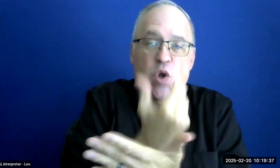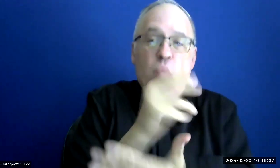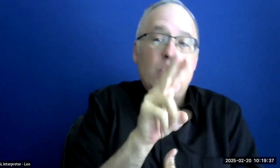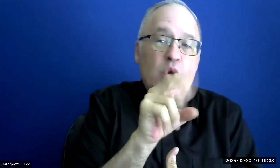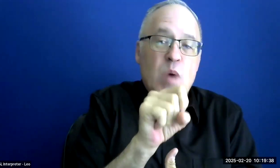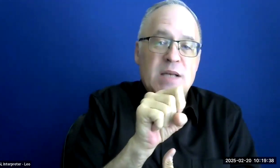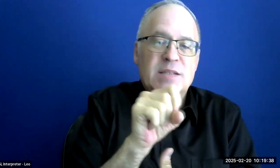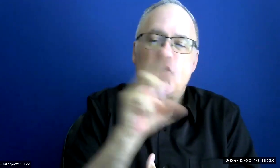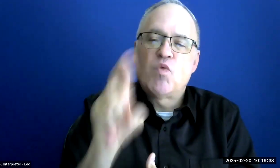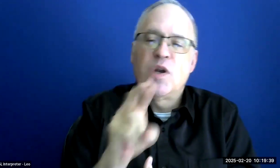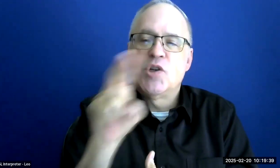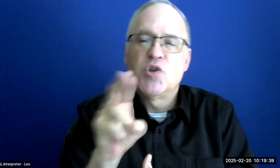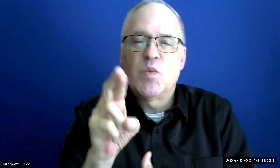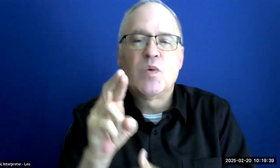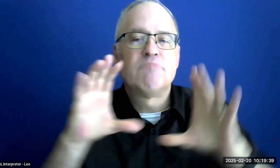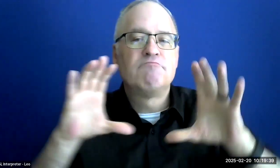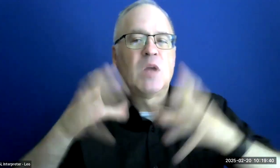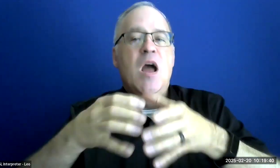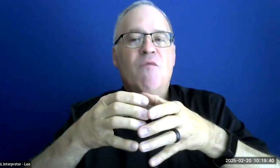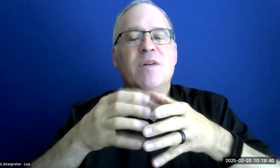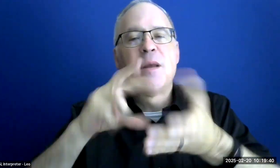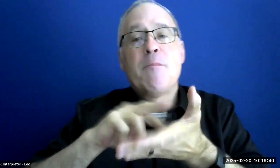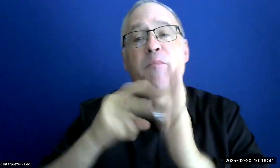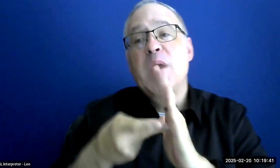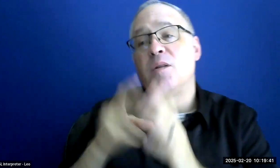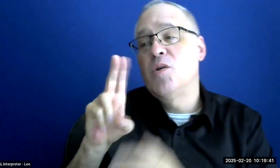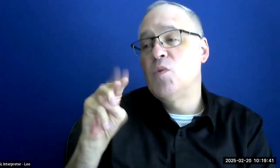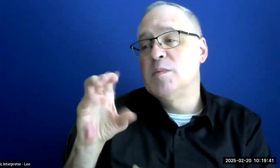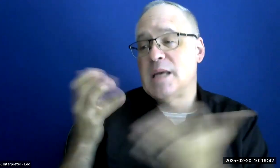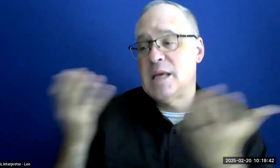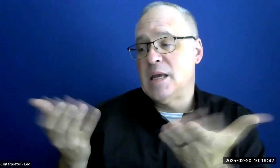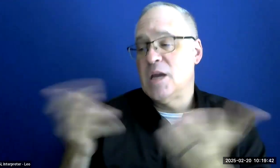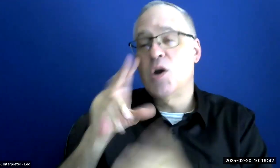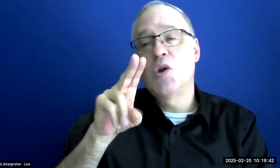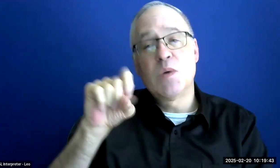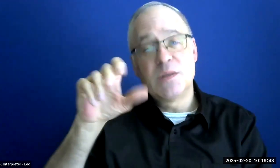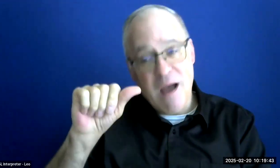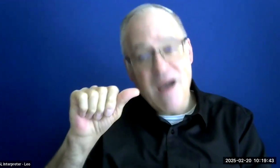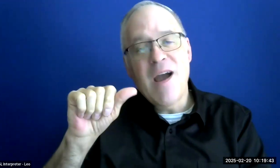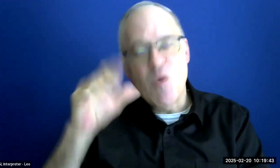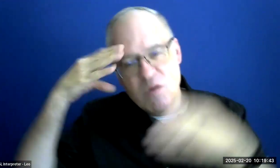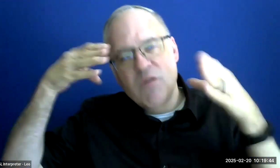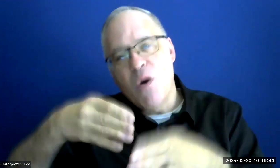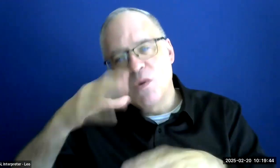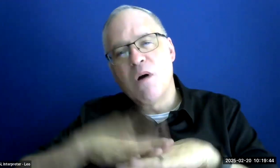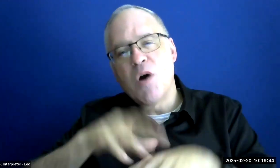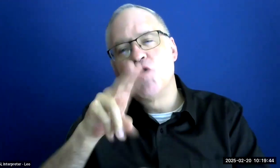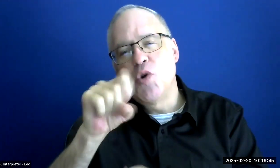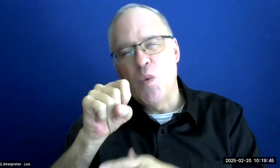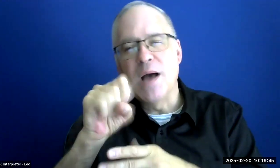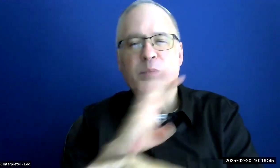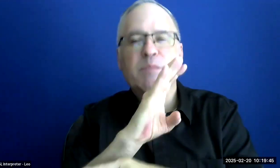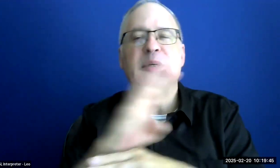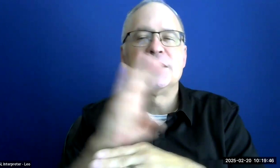conference, enabling the United Methodist Church in the United States to decide on specific U.S. matters.